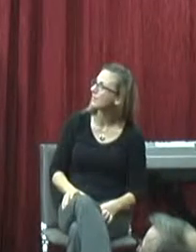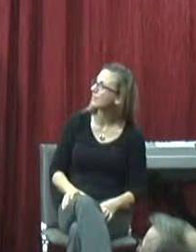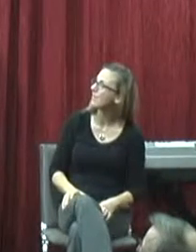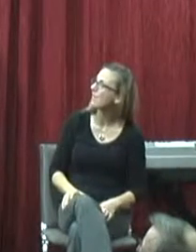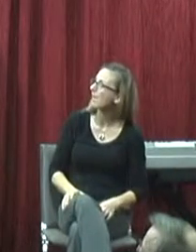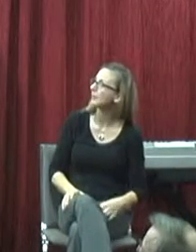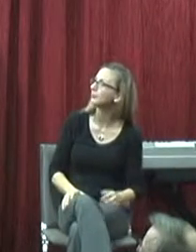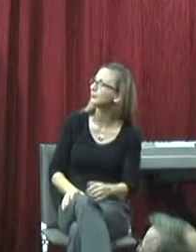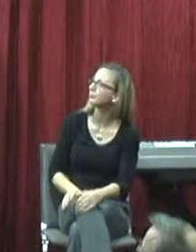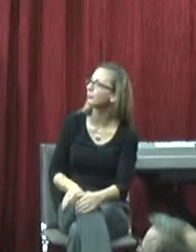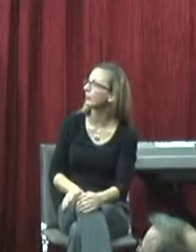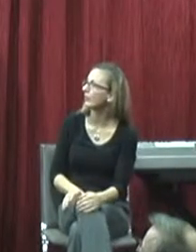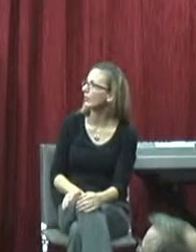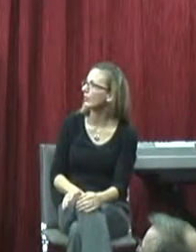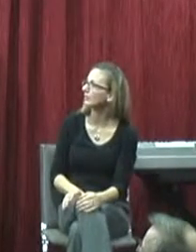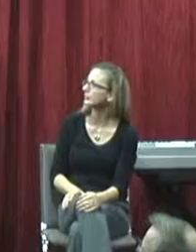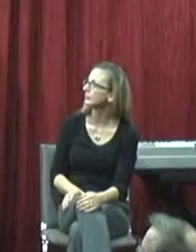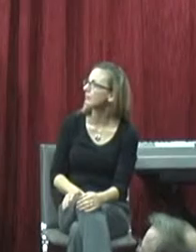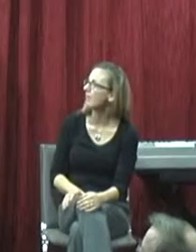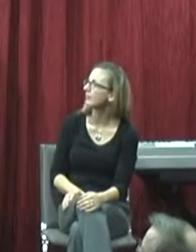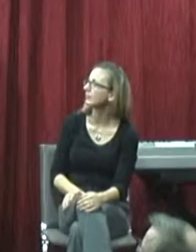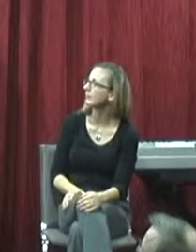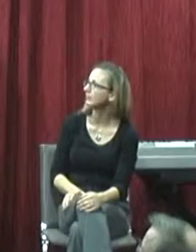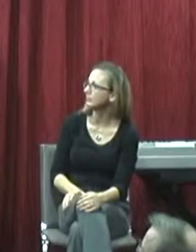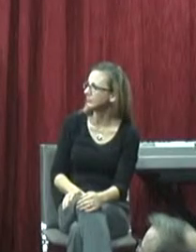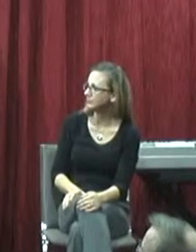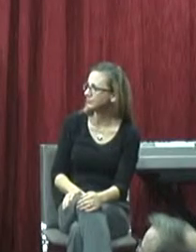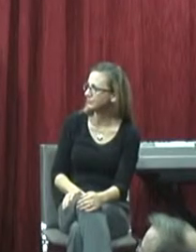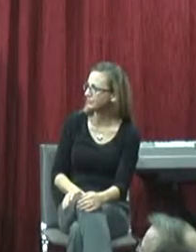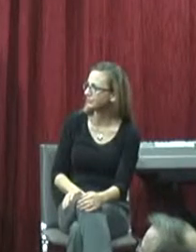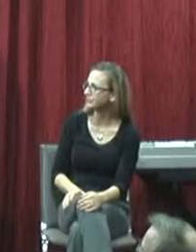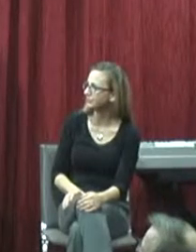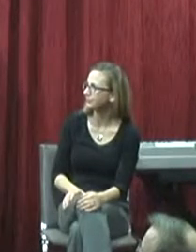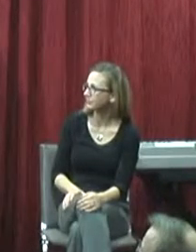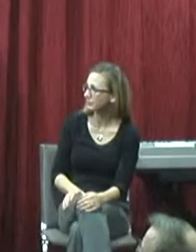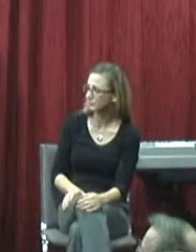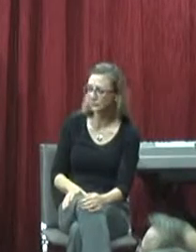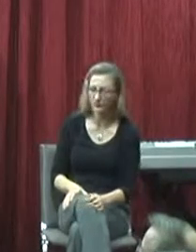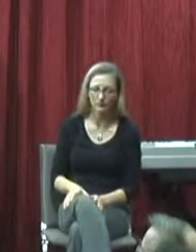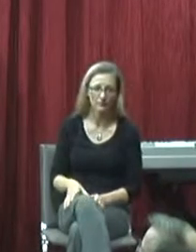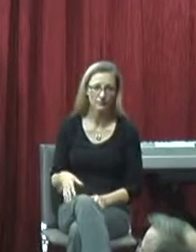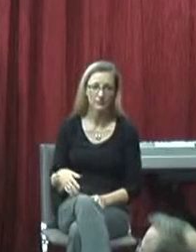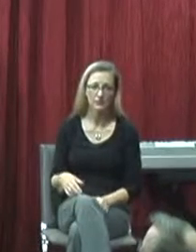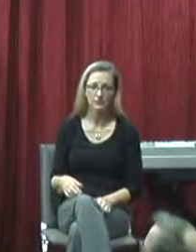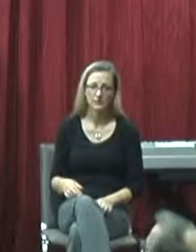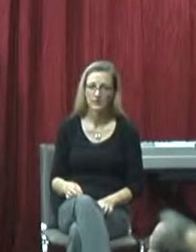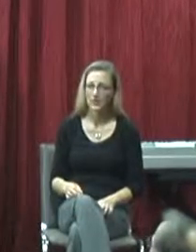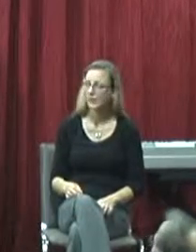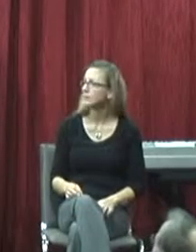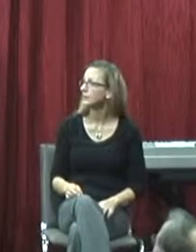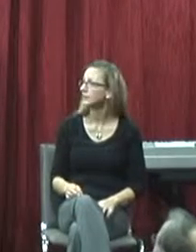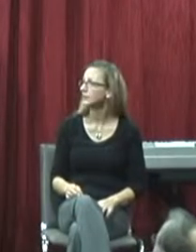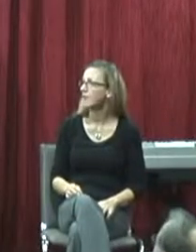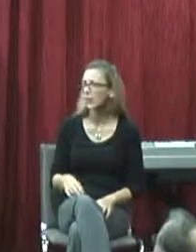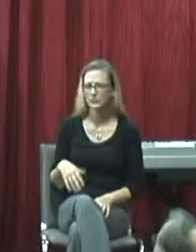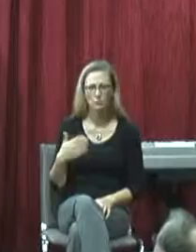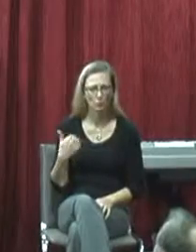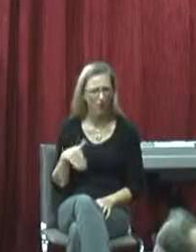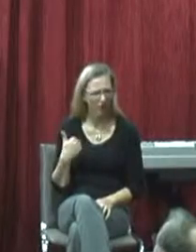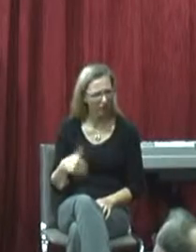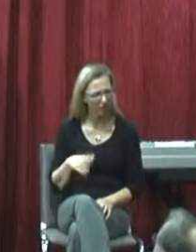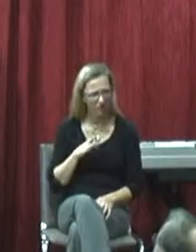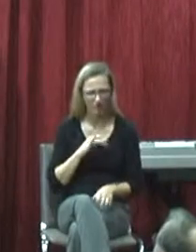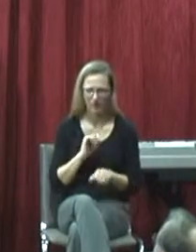hugged him, fell on his neck, and kissed him, and they wept. Wow. This was a supernatural,